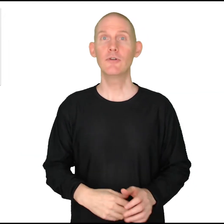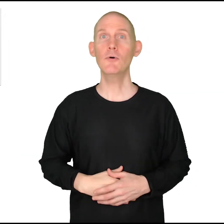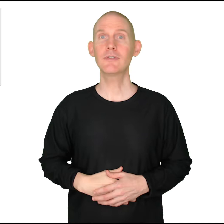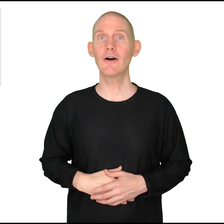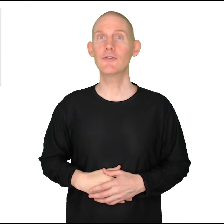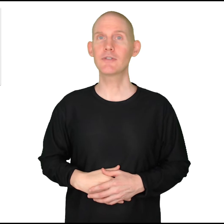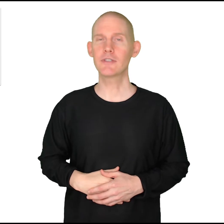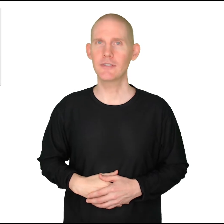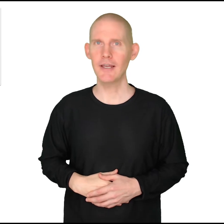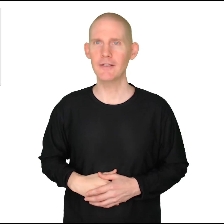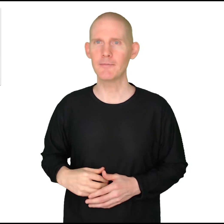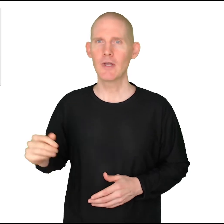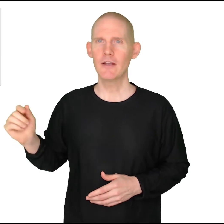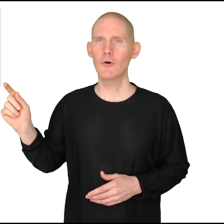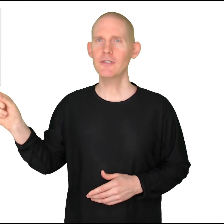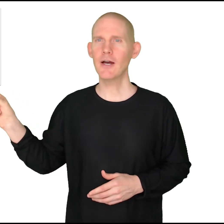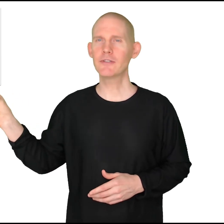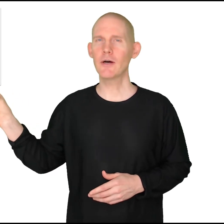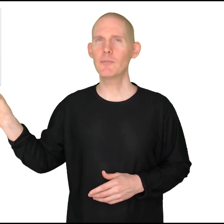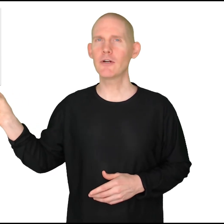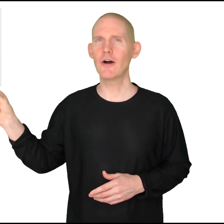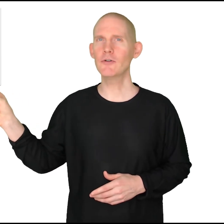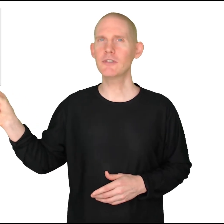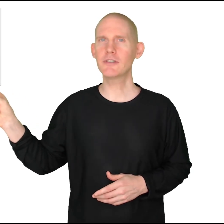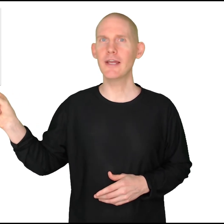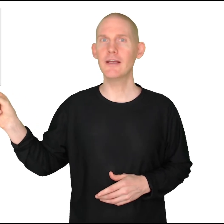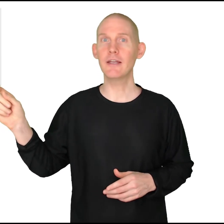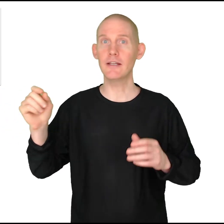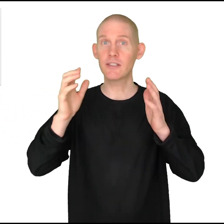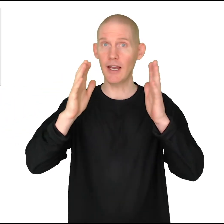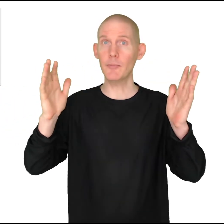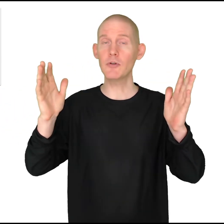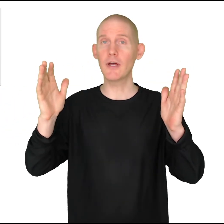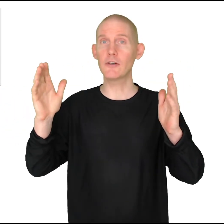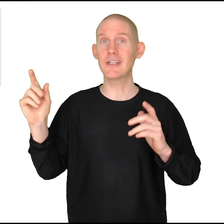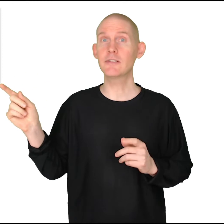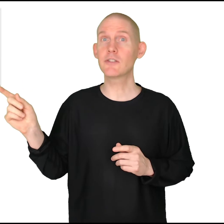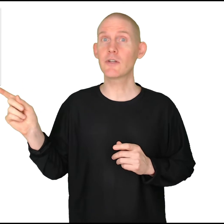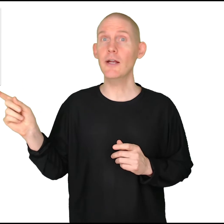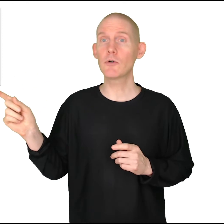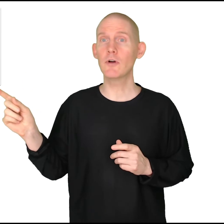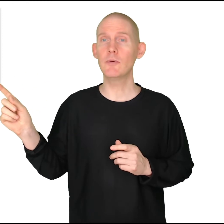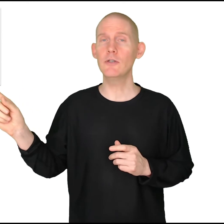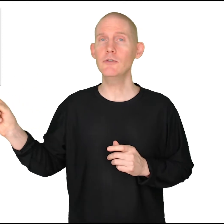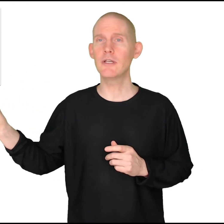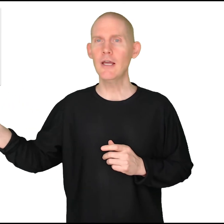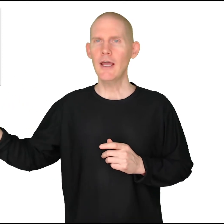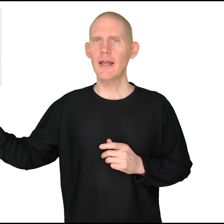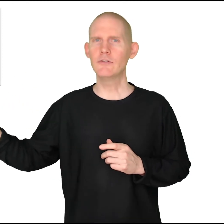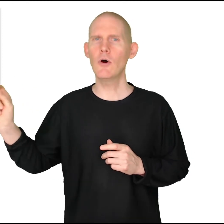don't understand. Notice how it's up here. Understand is capital letters. That's the sign we're going to be using. And don't